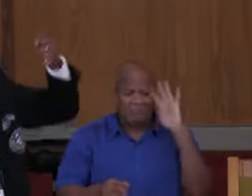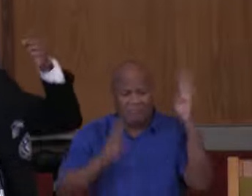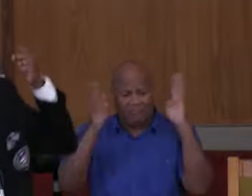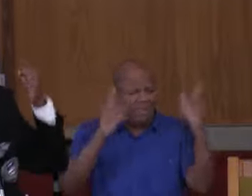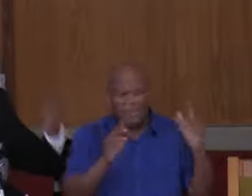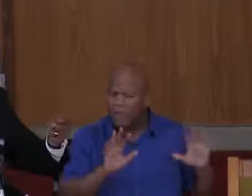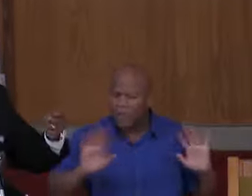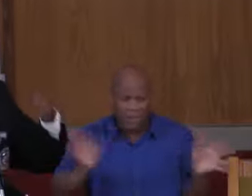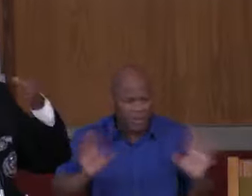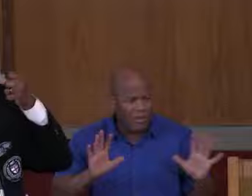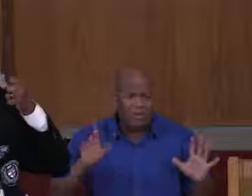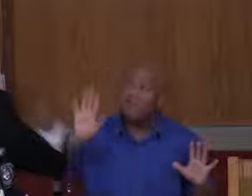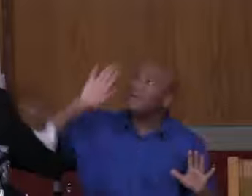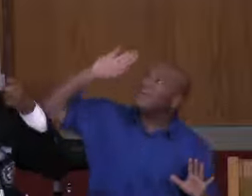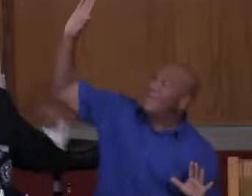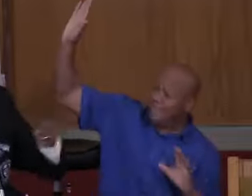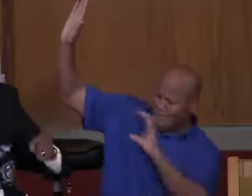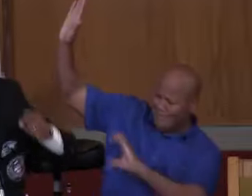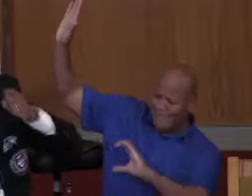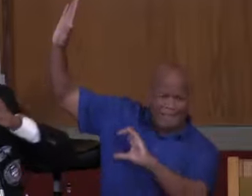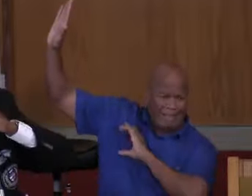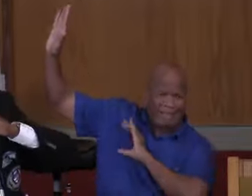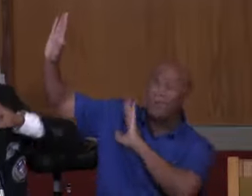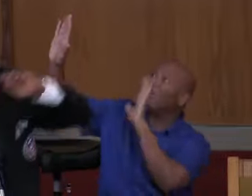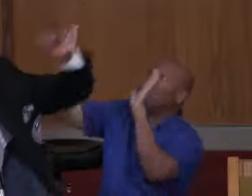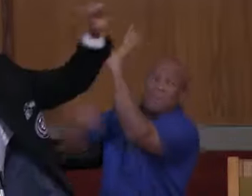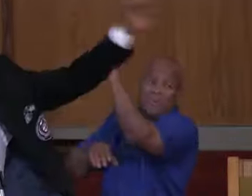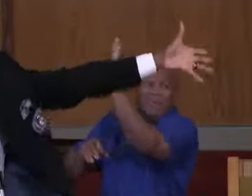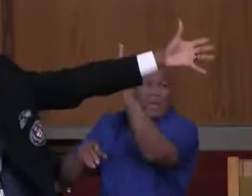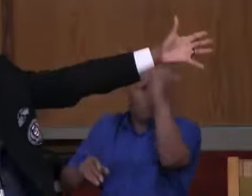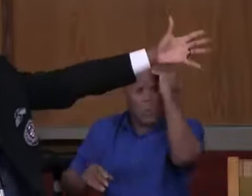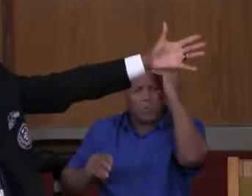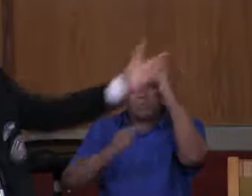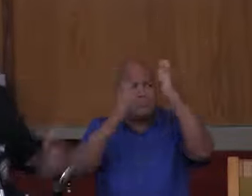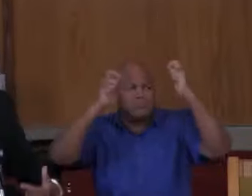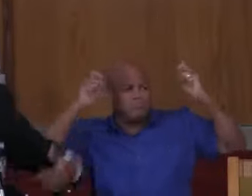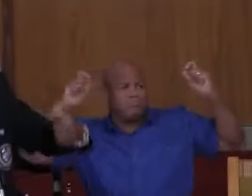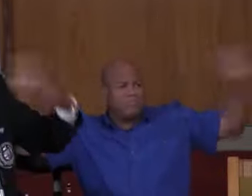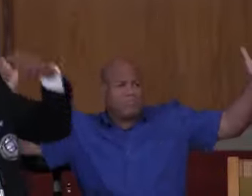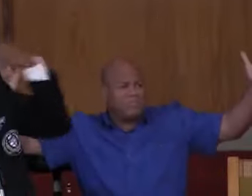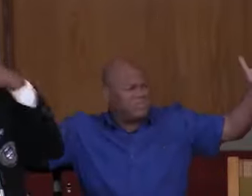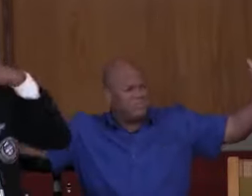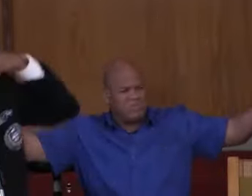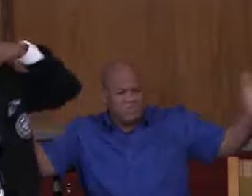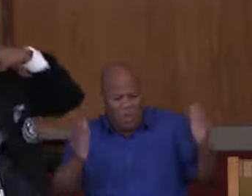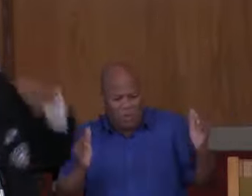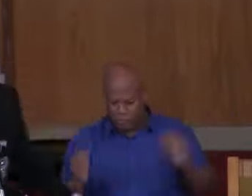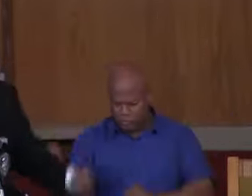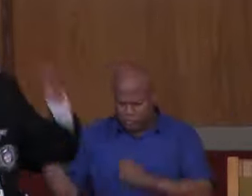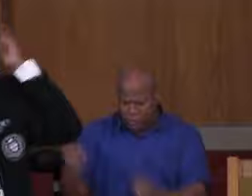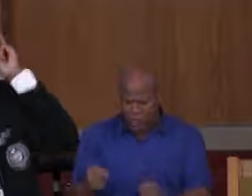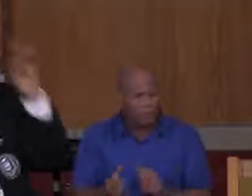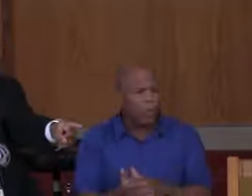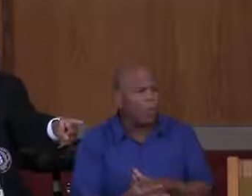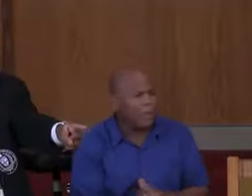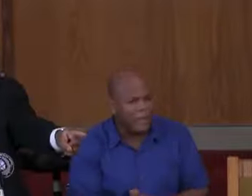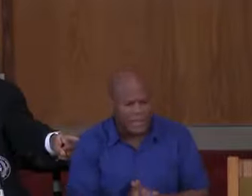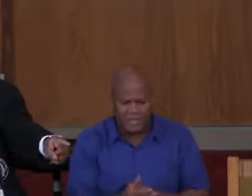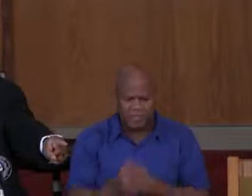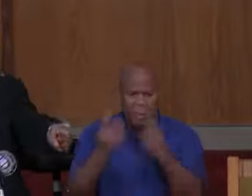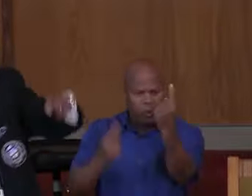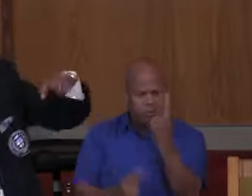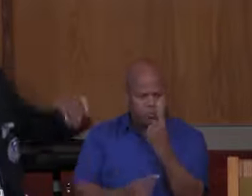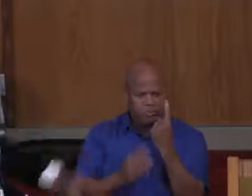about the character of God. I know he's too big to be little, too strong to be weak, too present